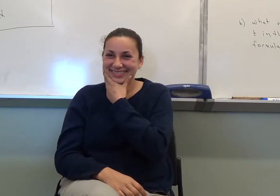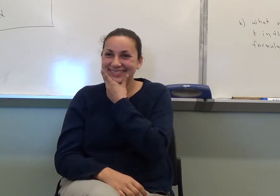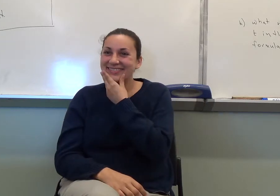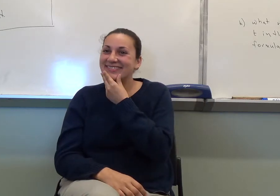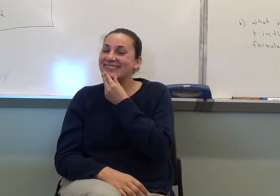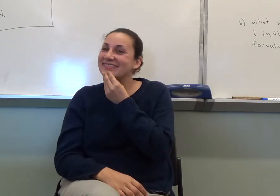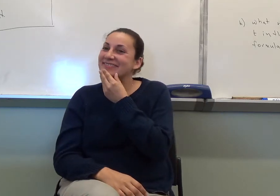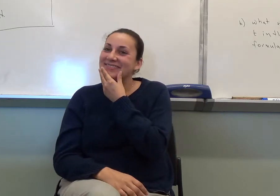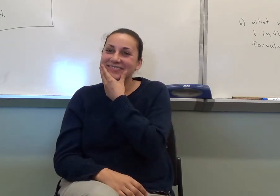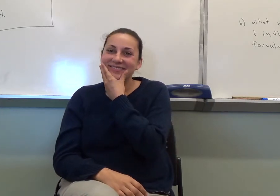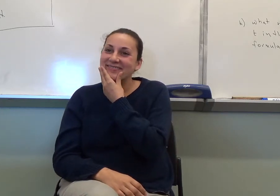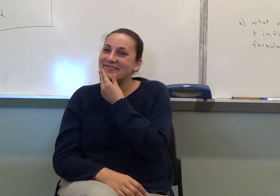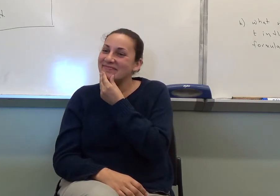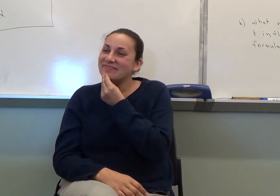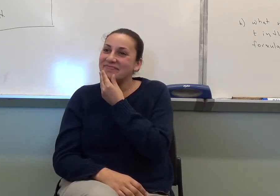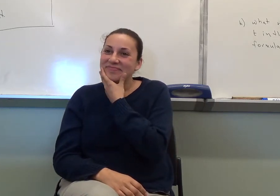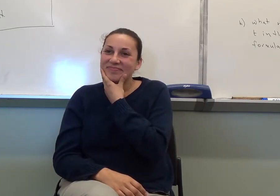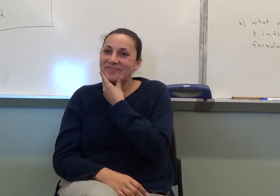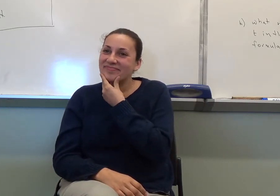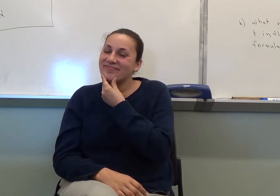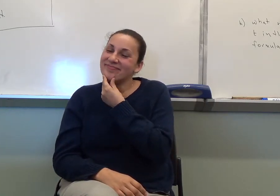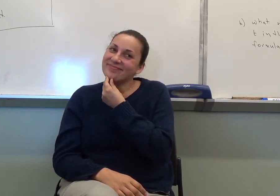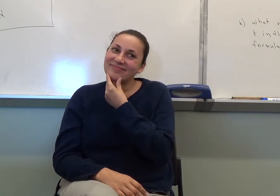is equal to the amount